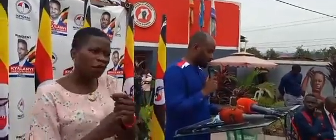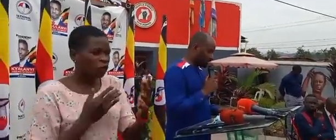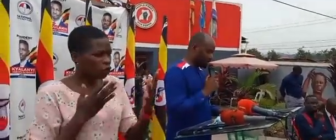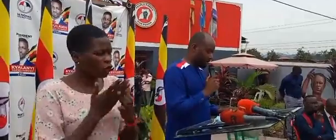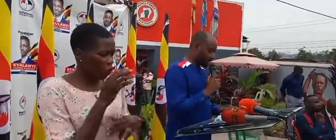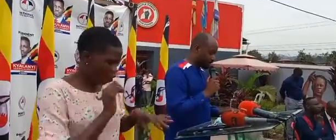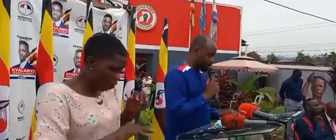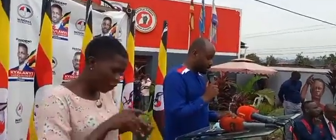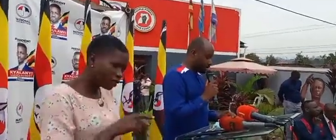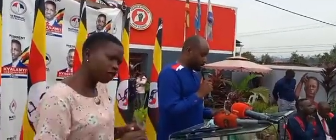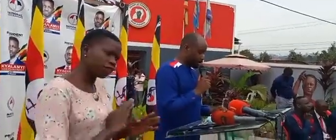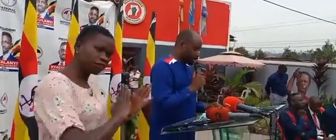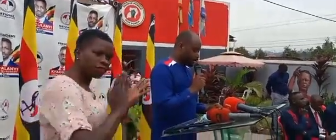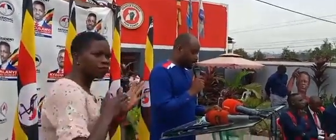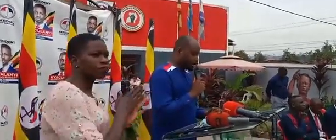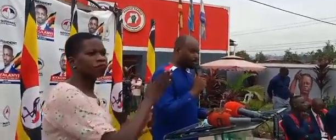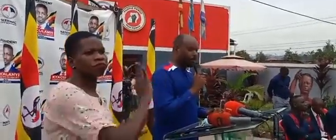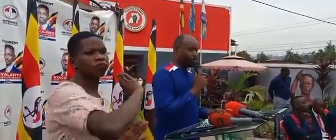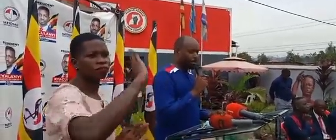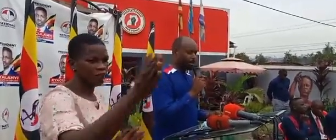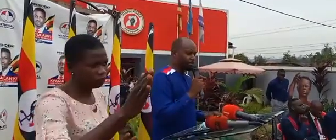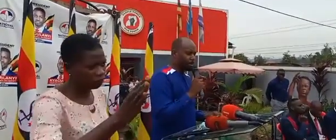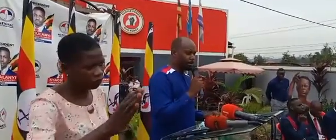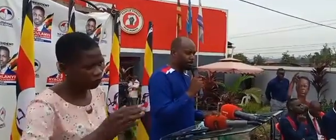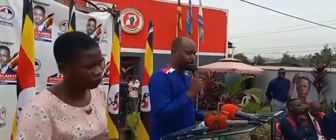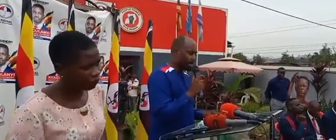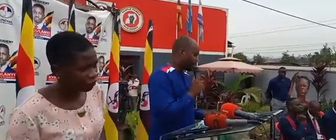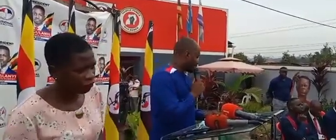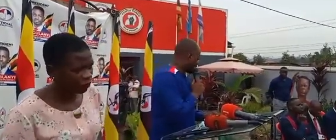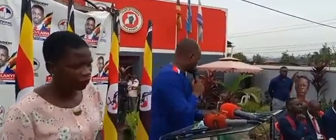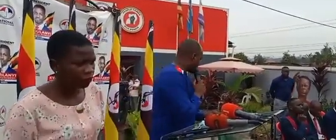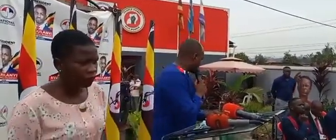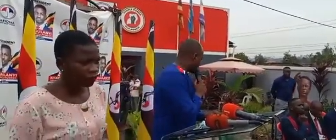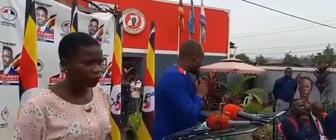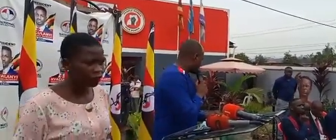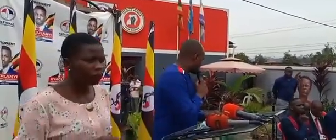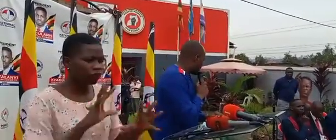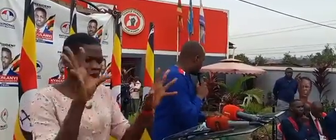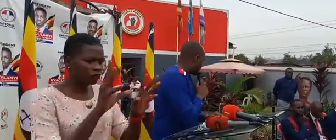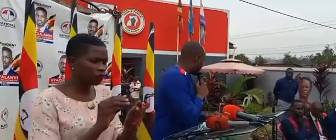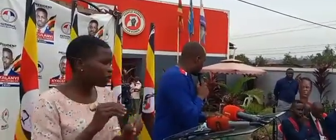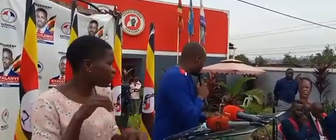you for that. Kangezeko, mbogile Muganda.